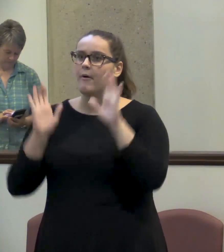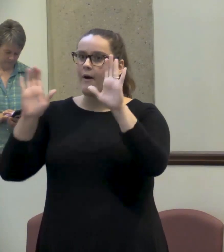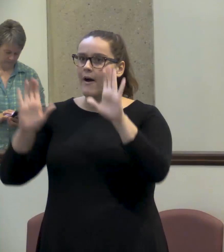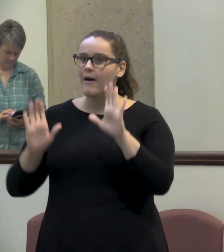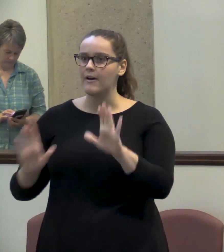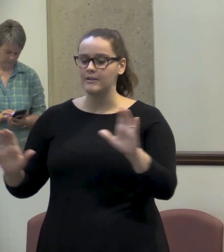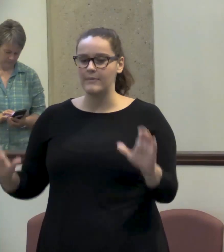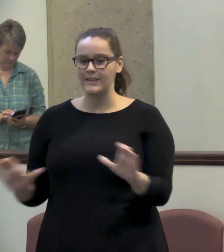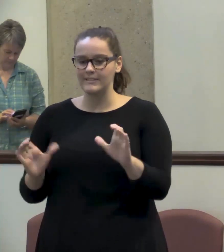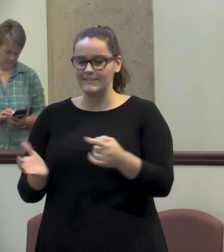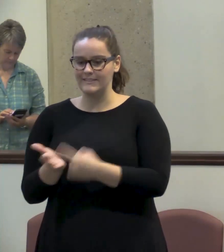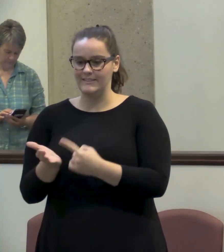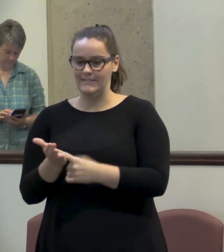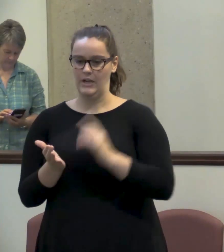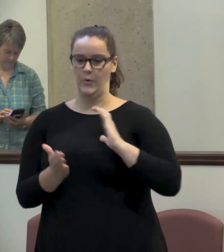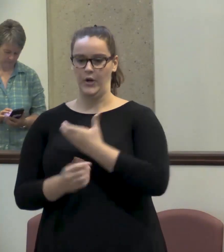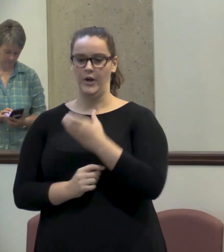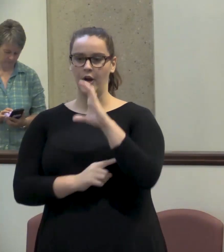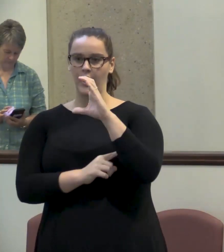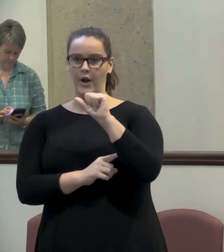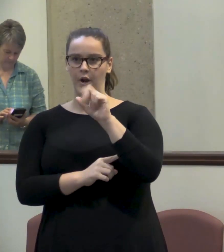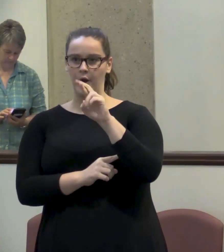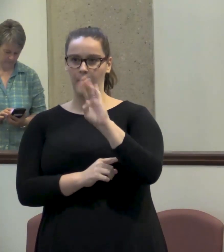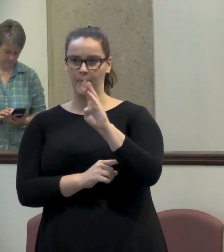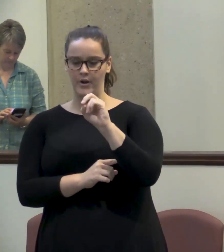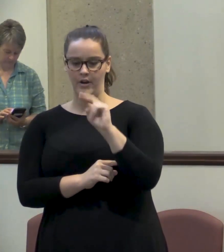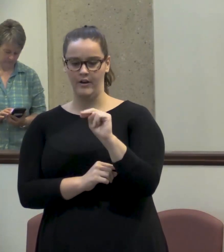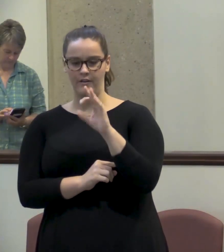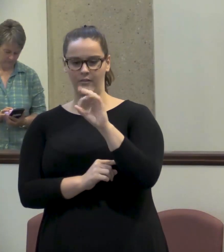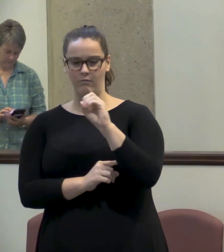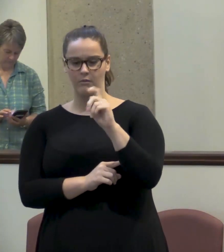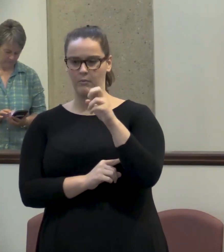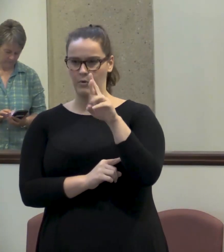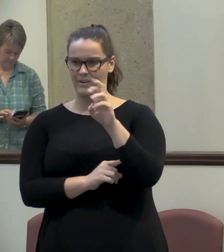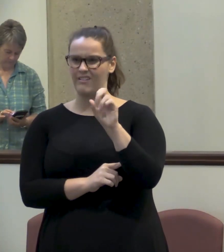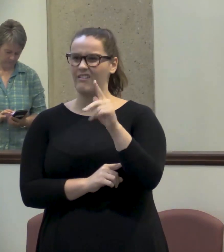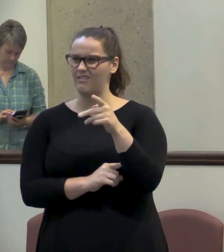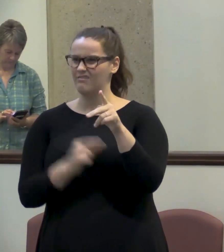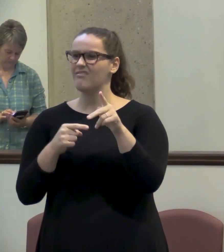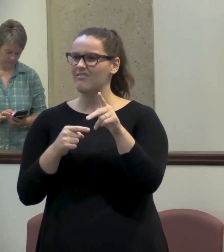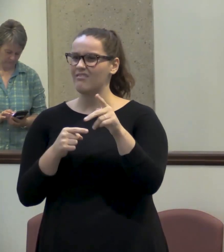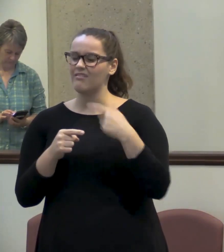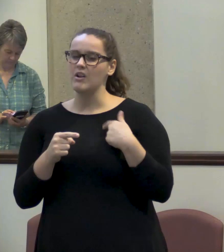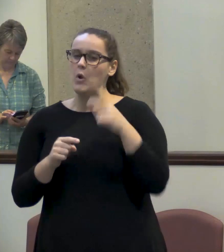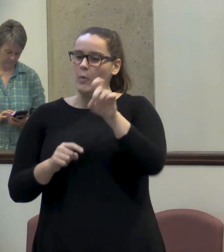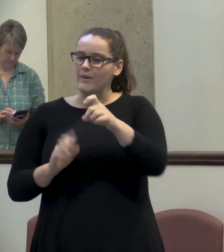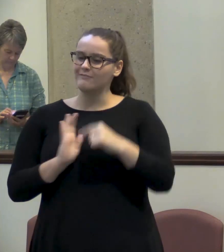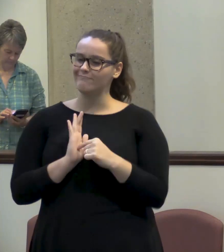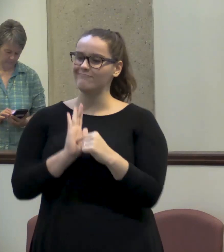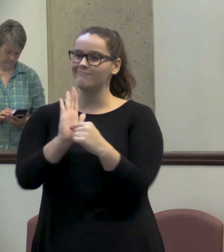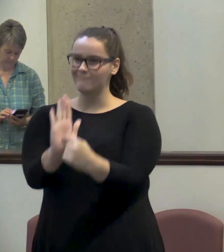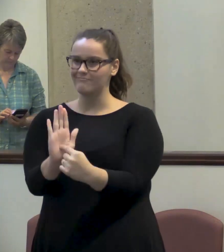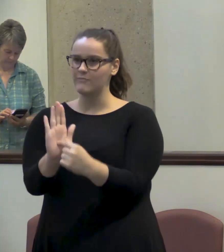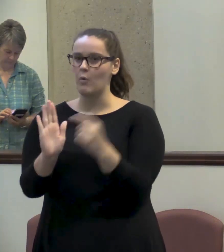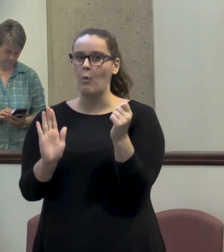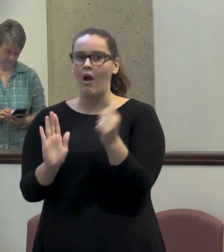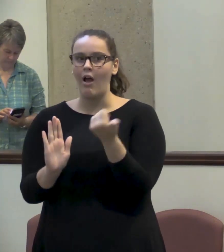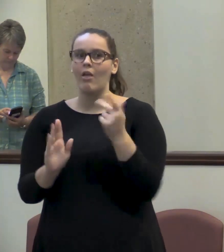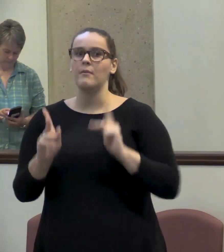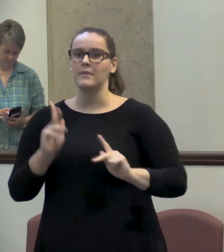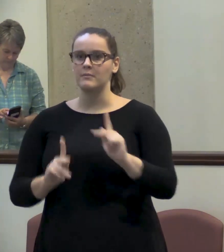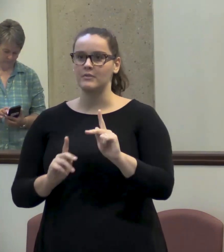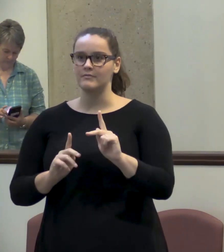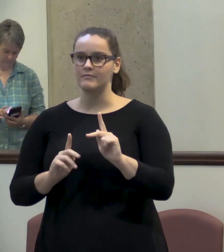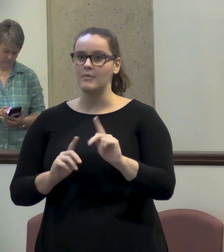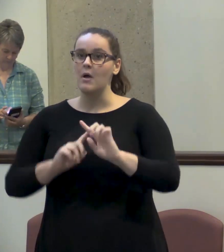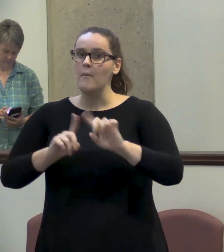is talking about our carbon footprint, and it's really great to talk about what we can do, because we need to set examples for other folks. But the big